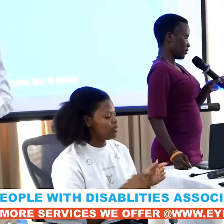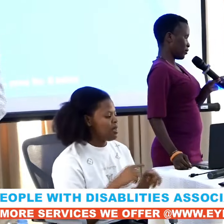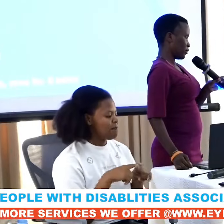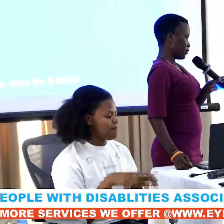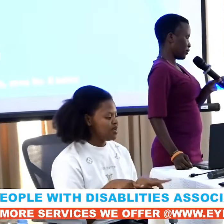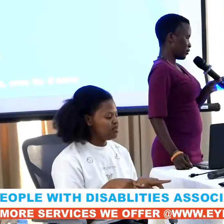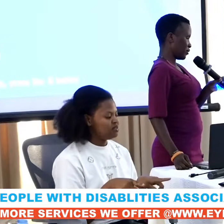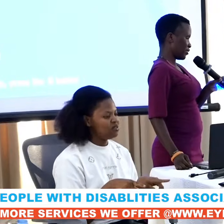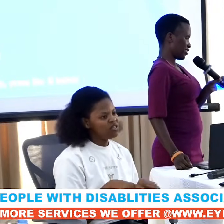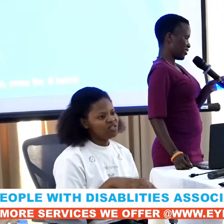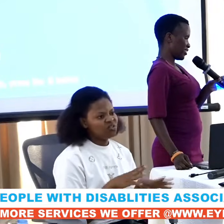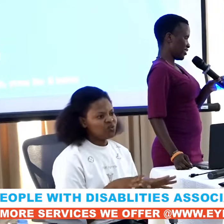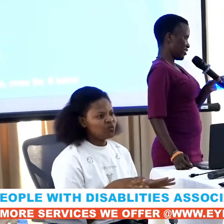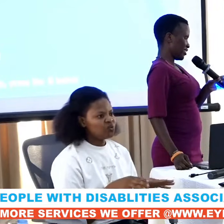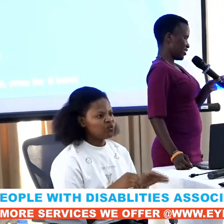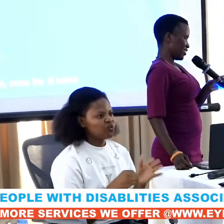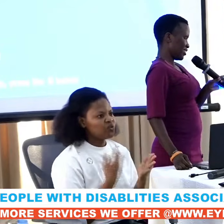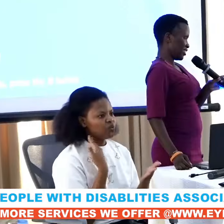So,